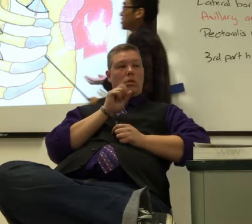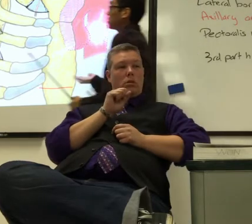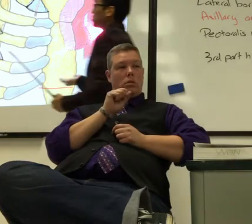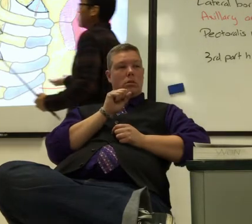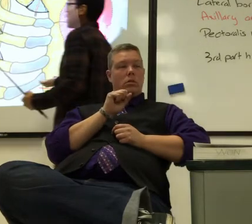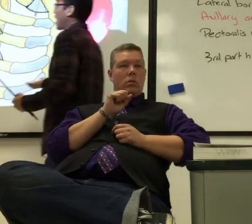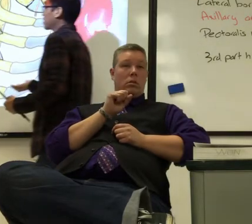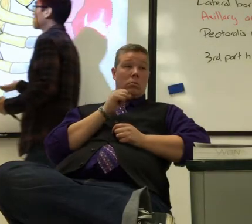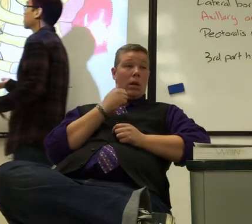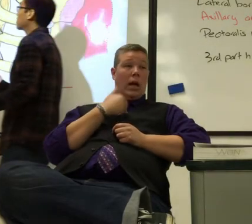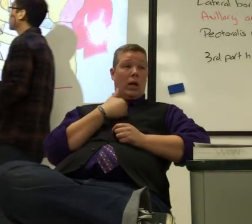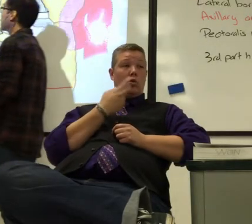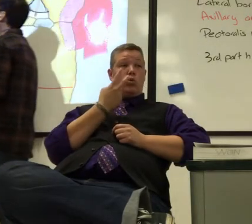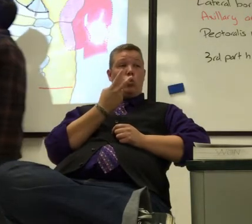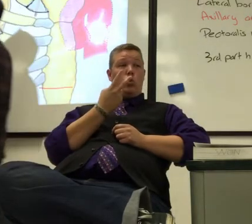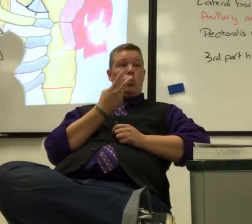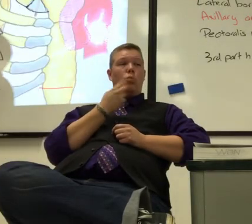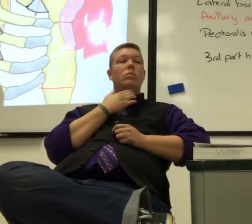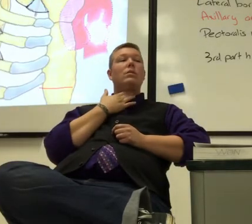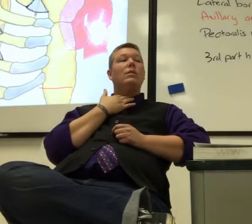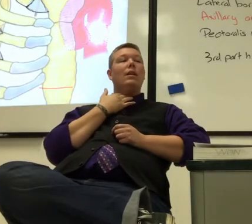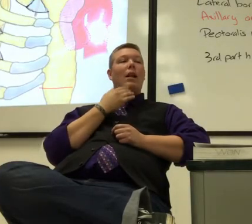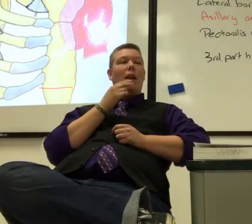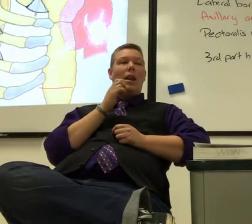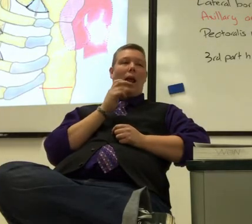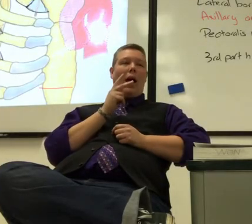it has two necks.